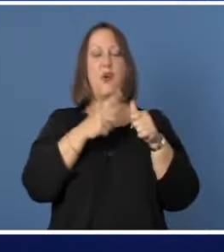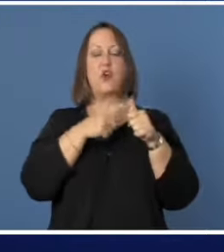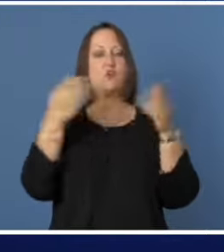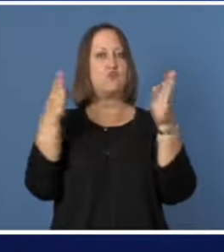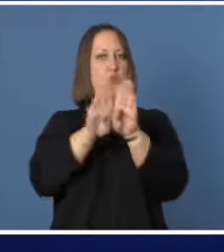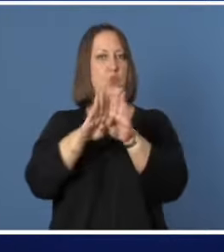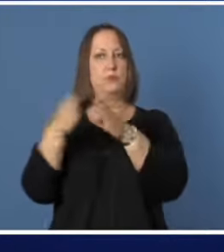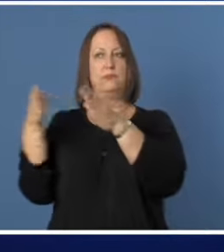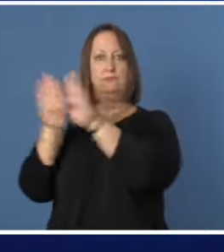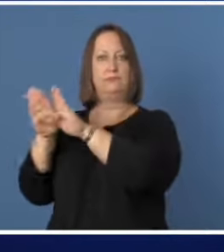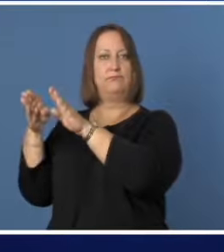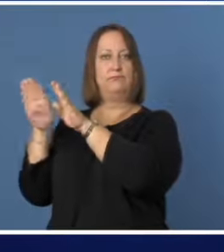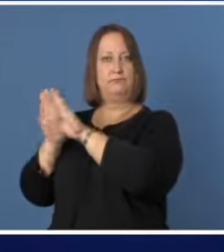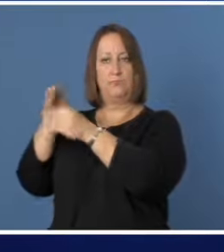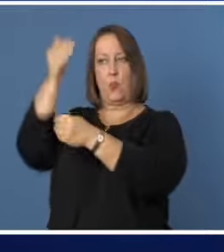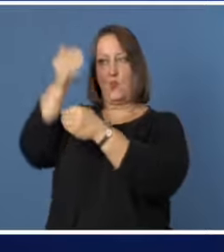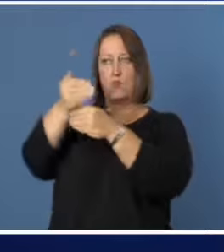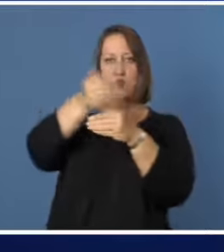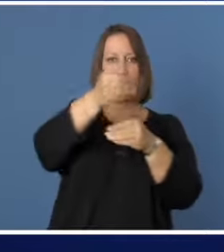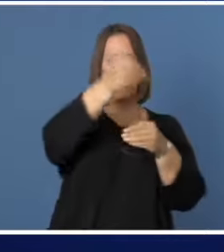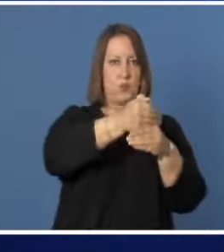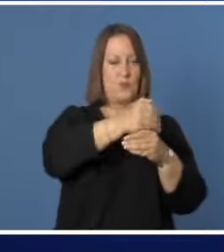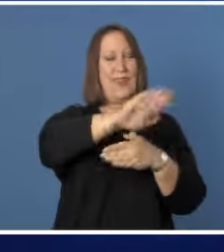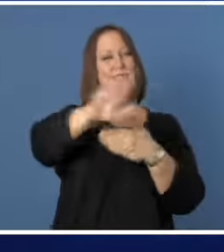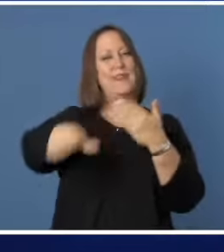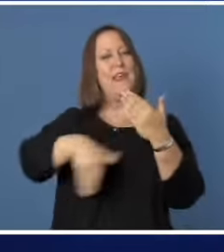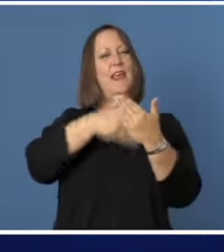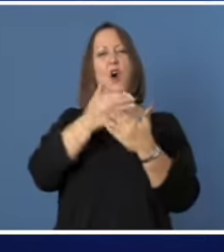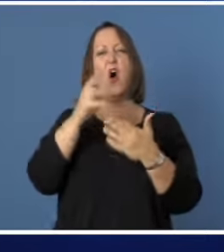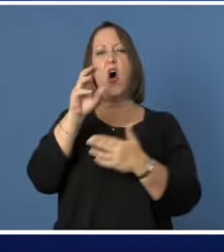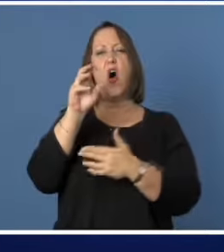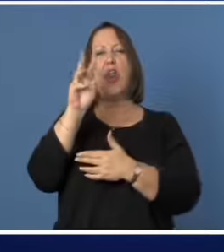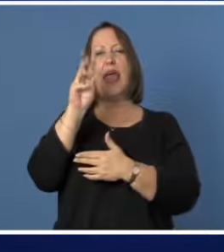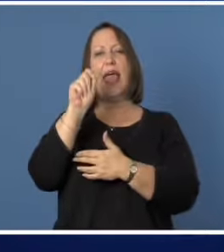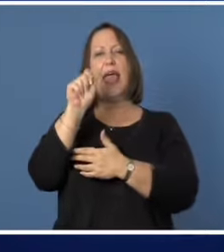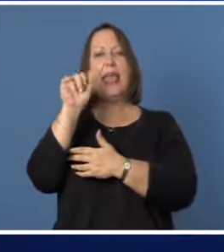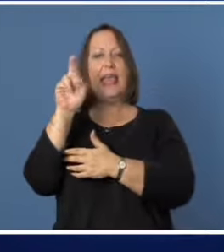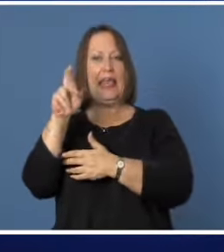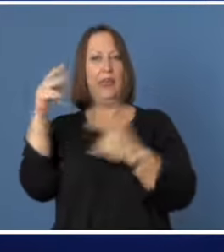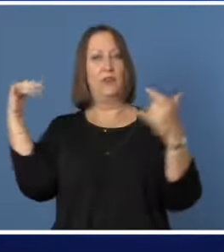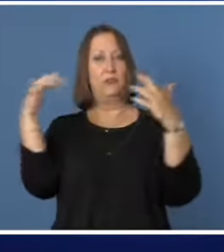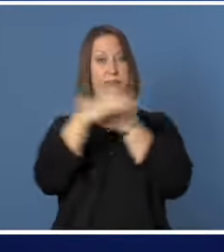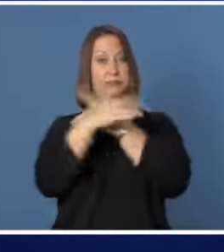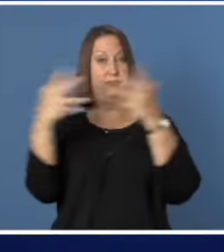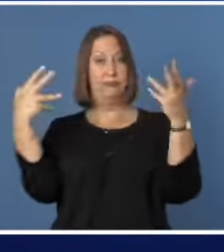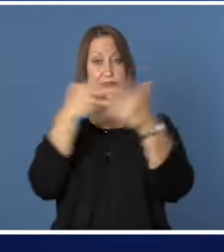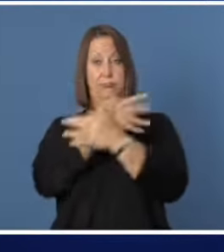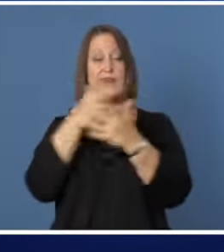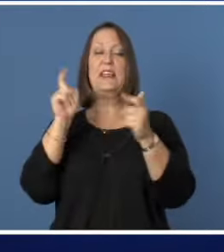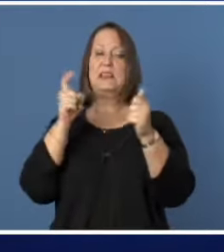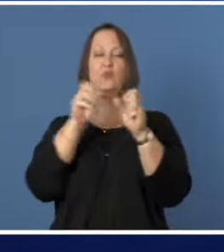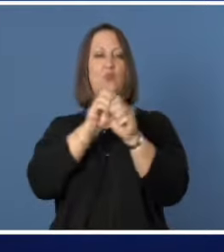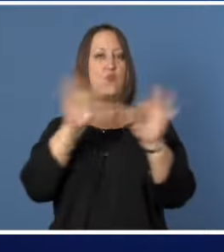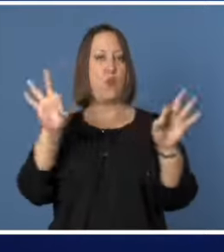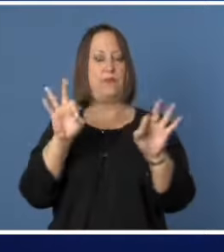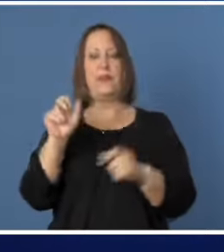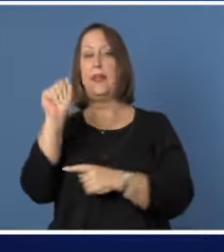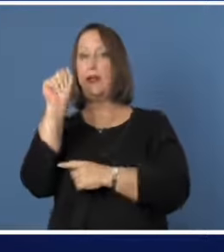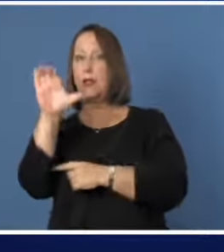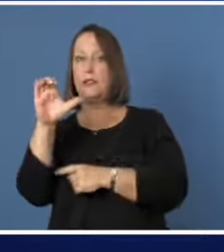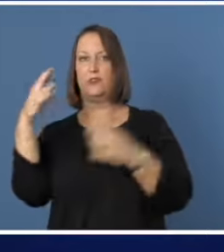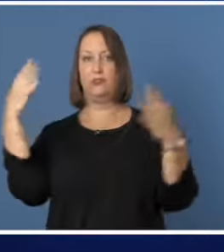close doors and windows and turn off all ventilation, including furnaces, air conditioners,